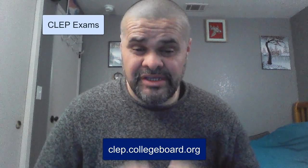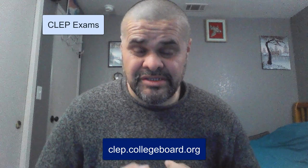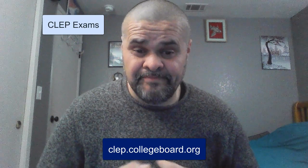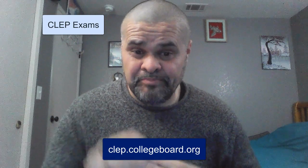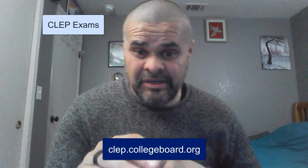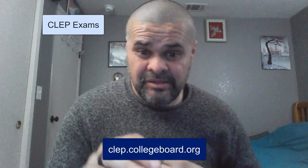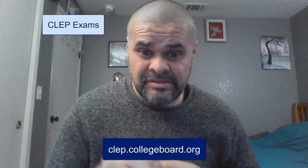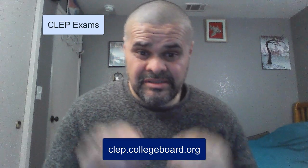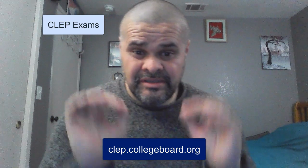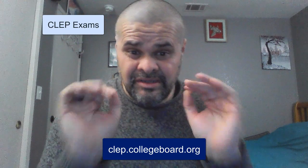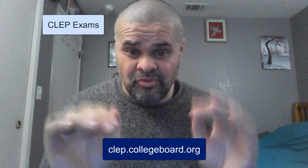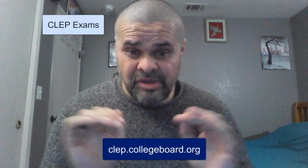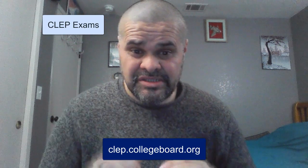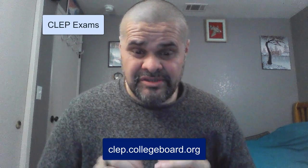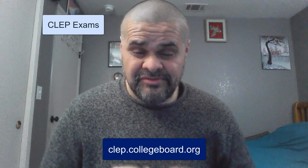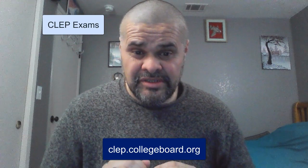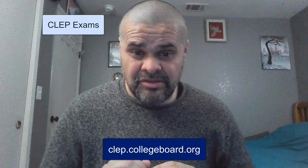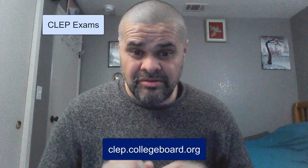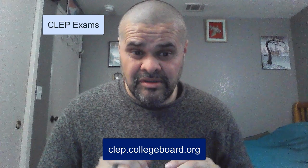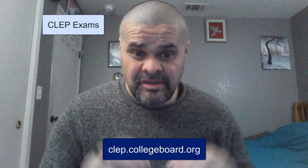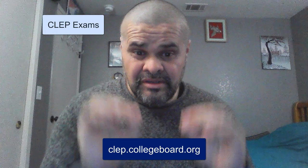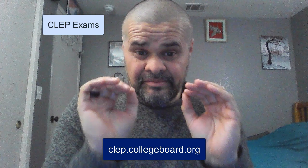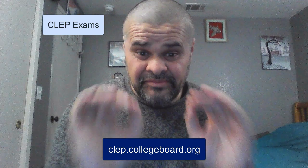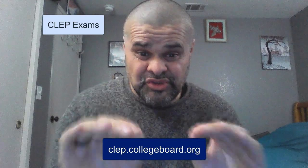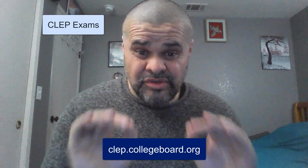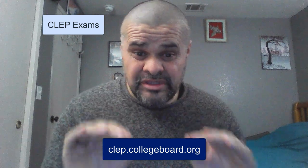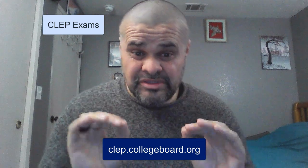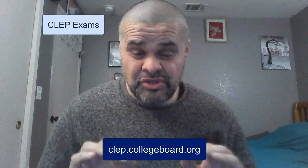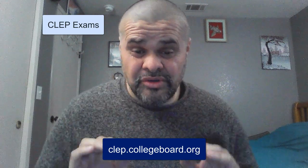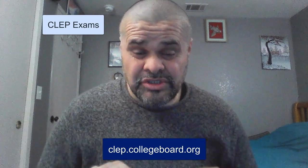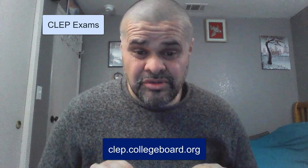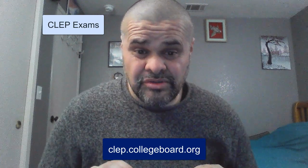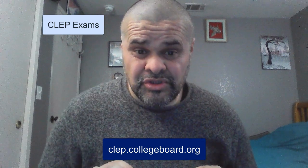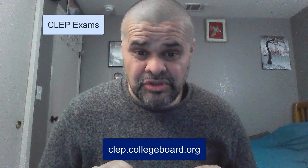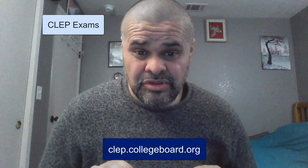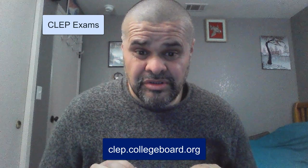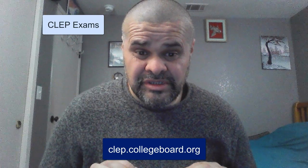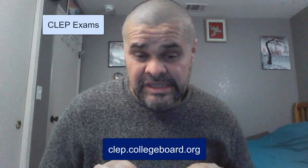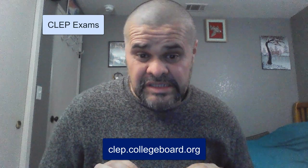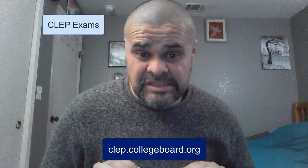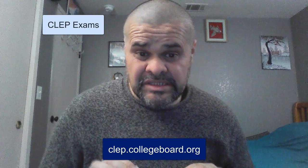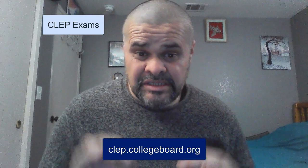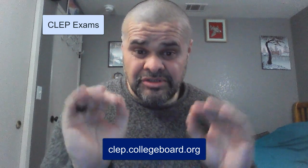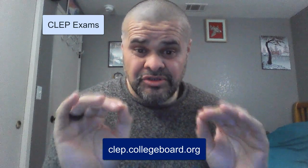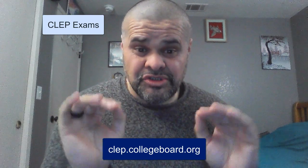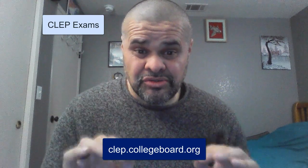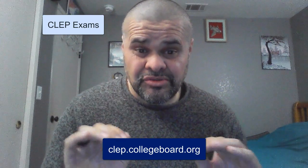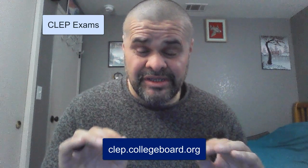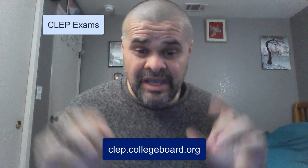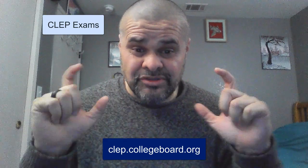information. Parents, watch this video. Show it to your kids, to your children, so